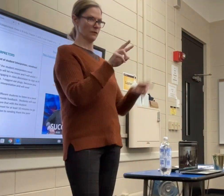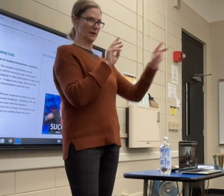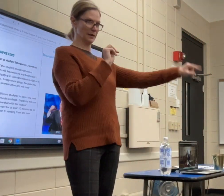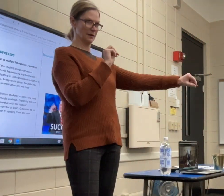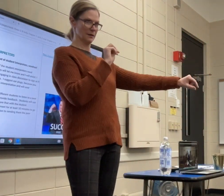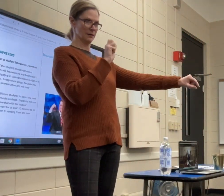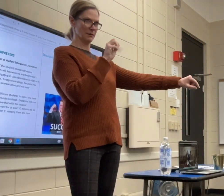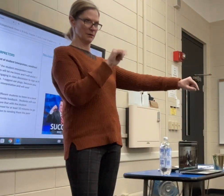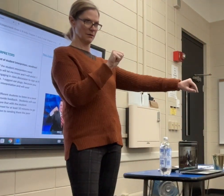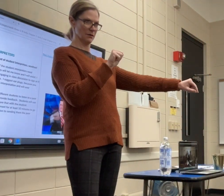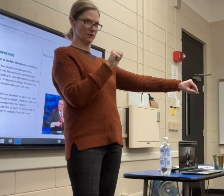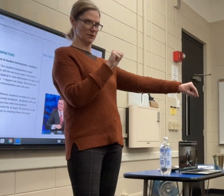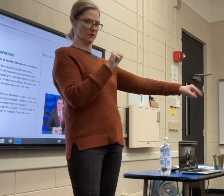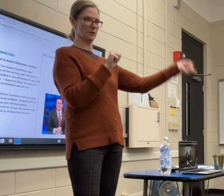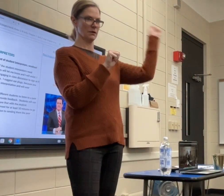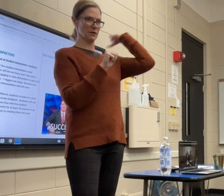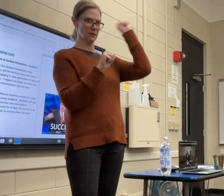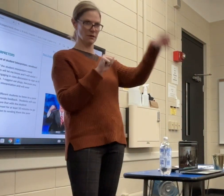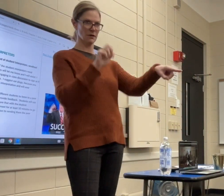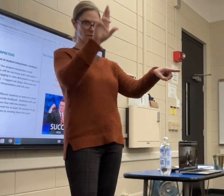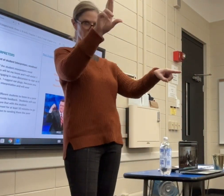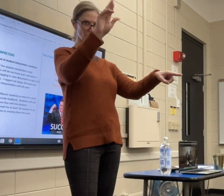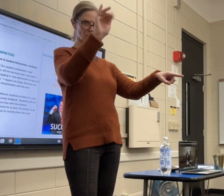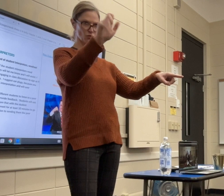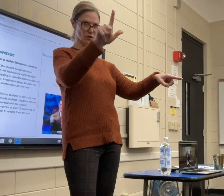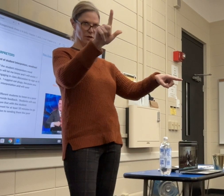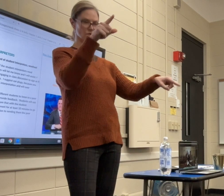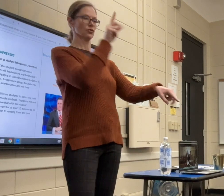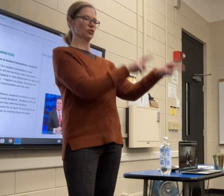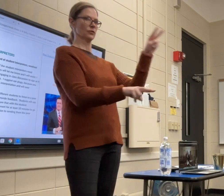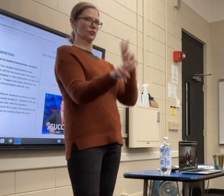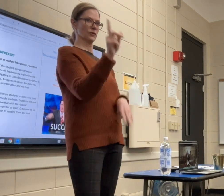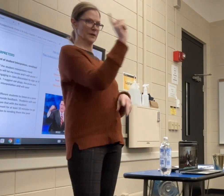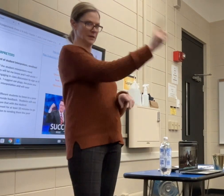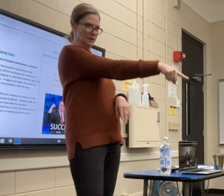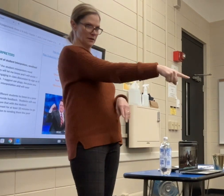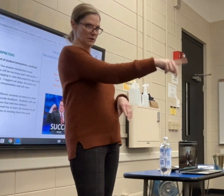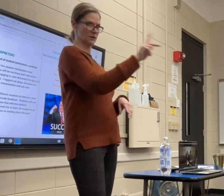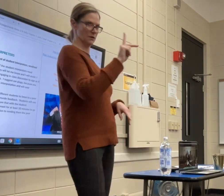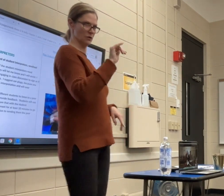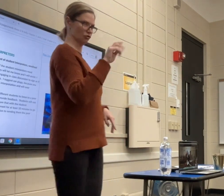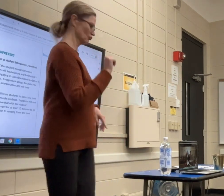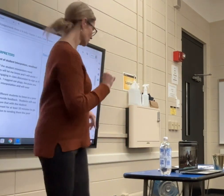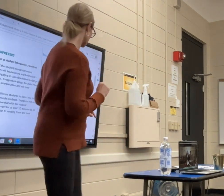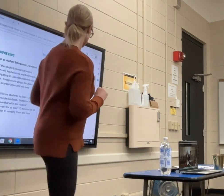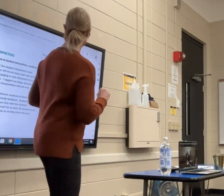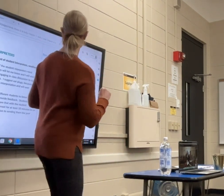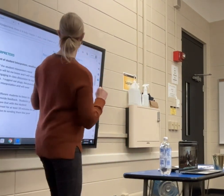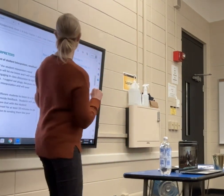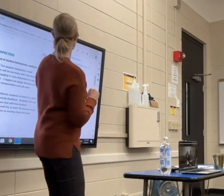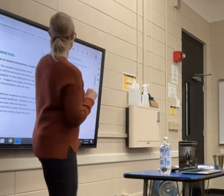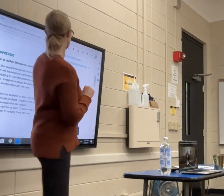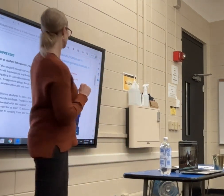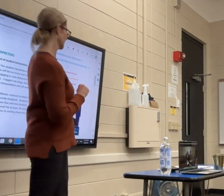So Nix, again, you're gonna be observing Maya, and Rachel, you will be taking notes on Katrina.